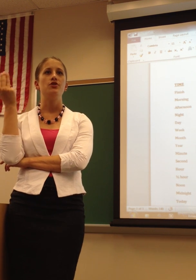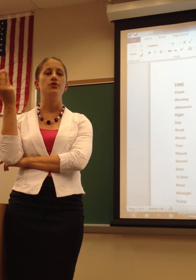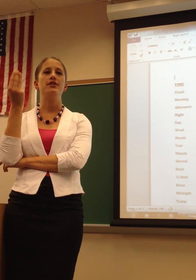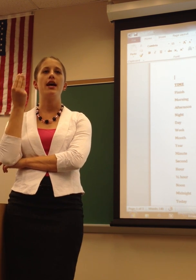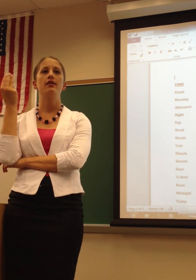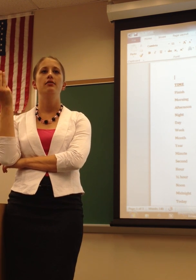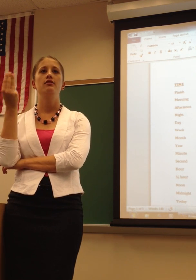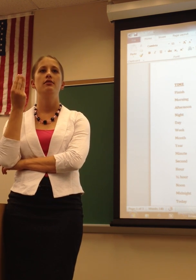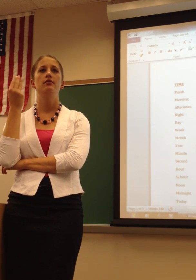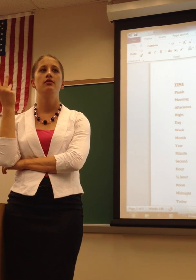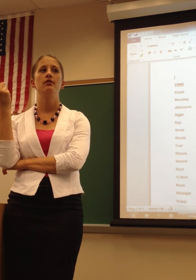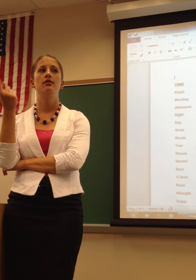Tuesday,